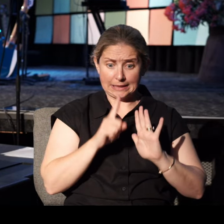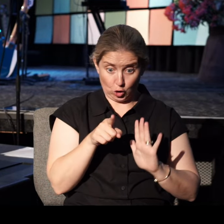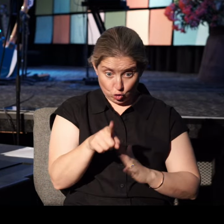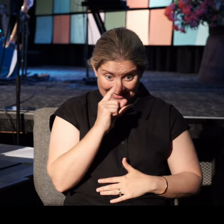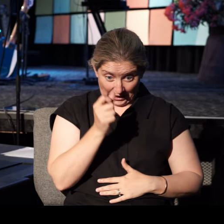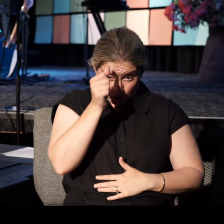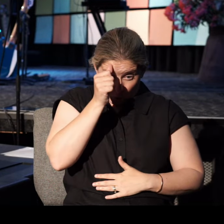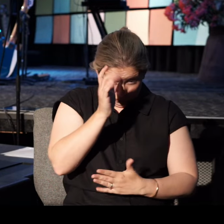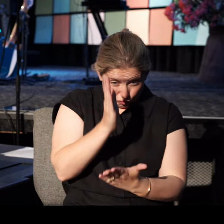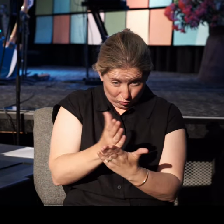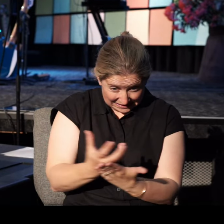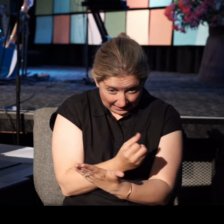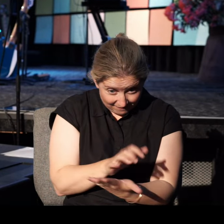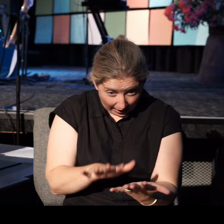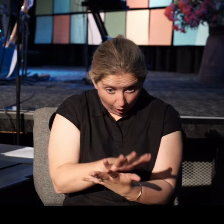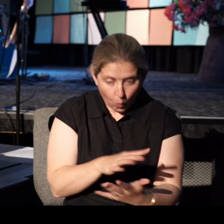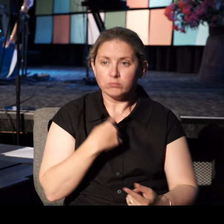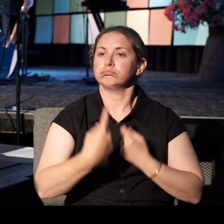saved.